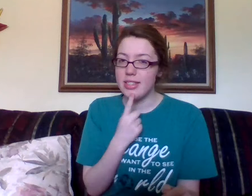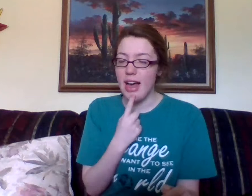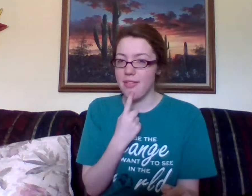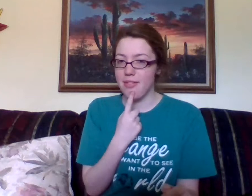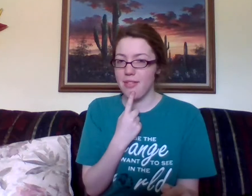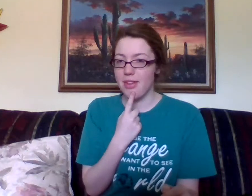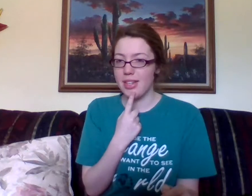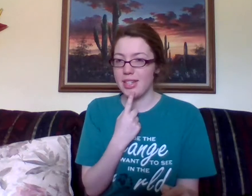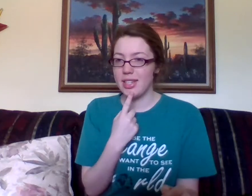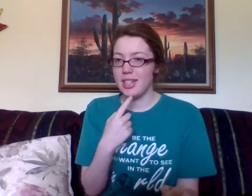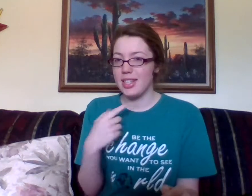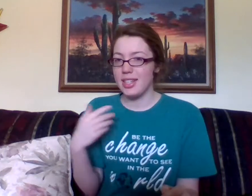deaf.